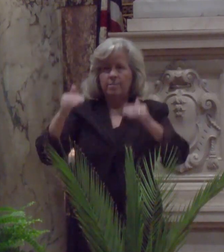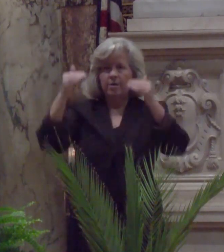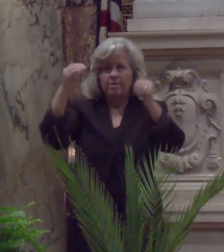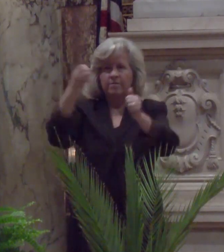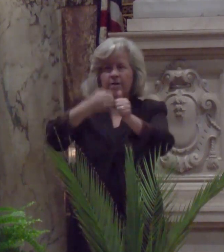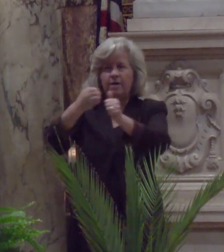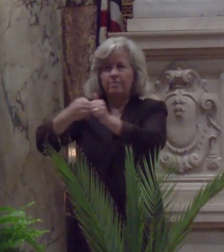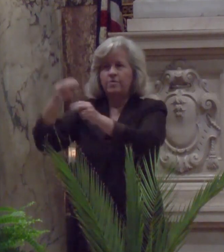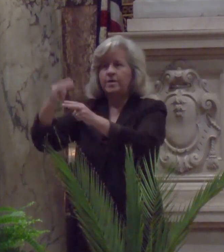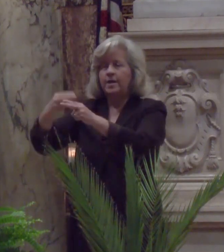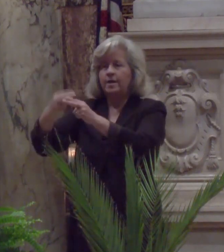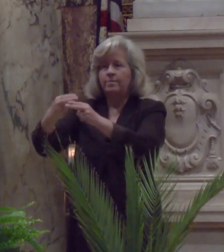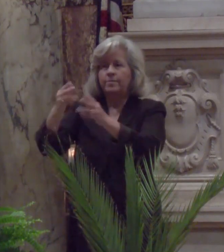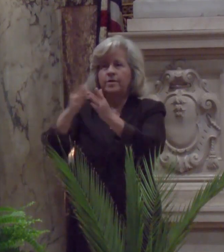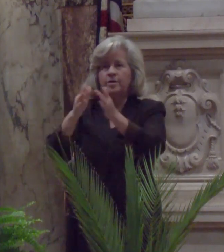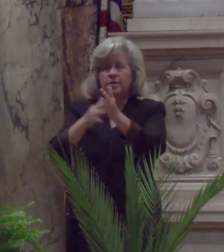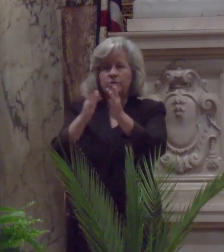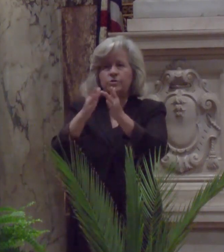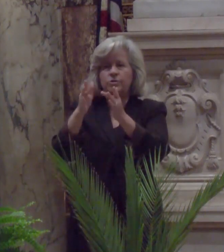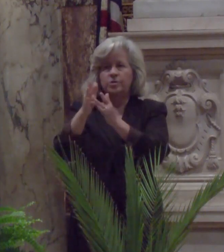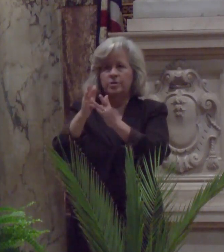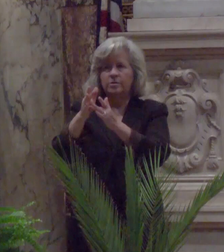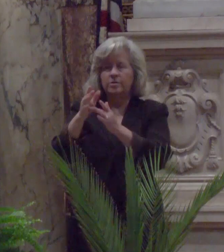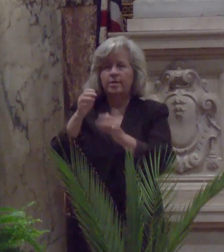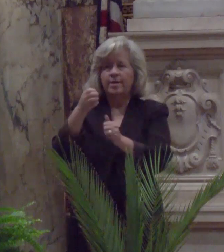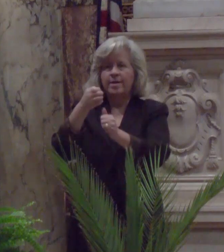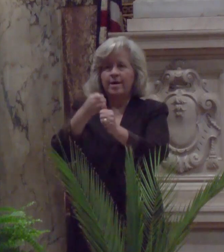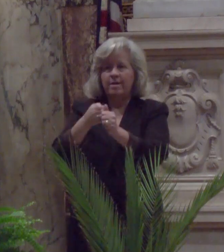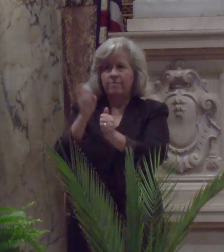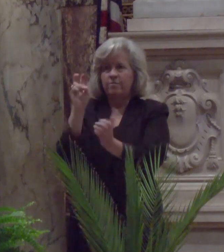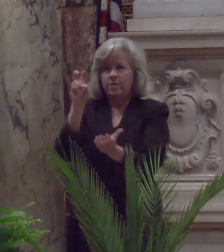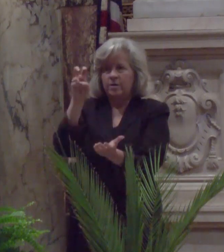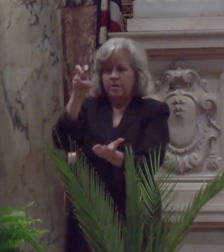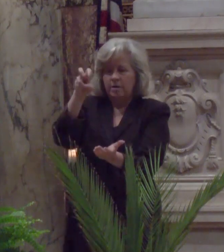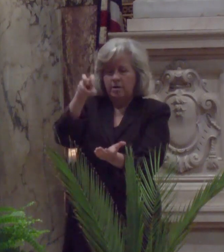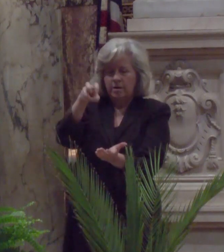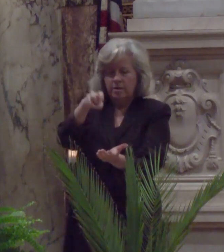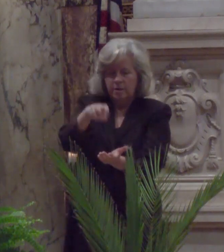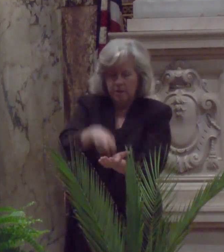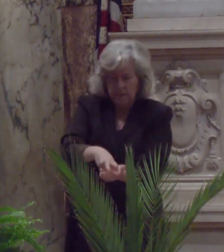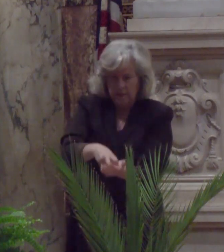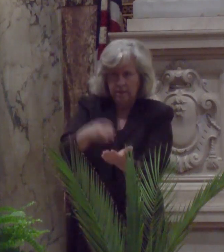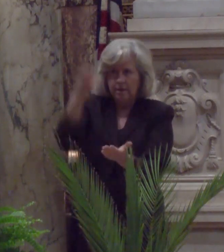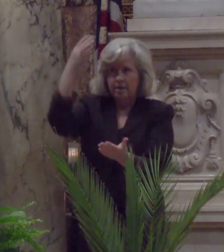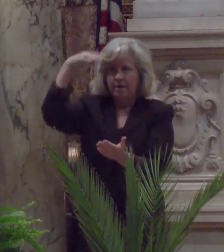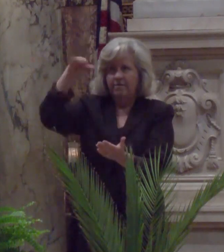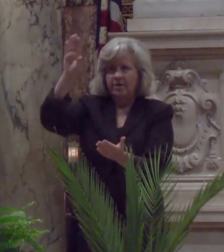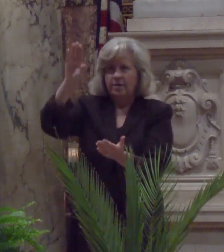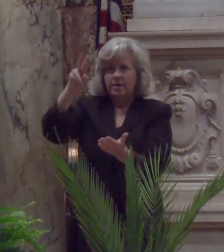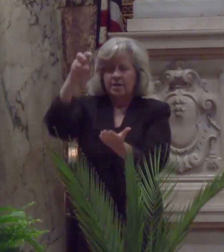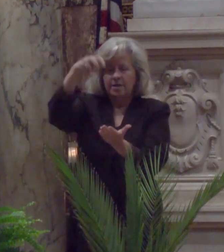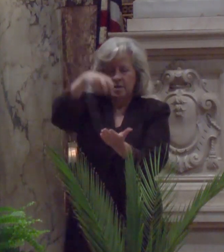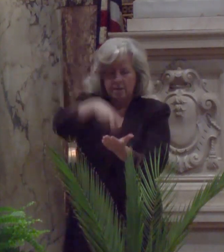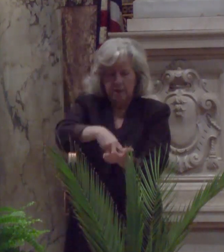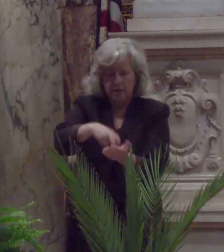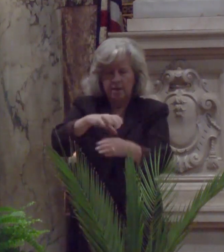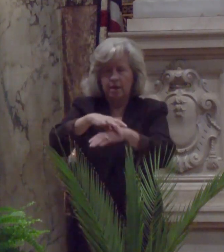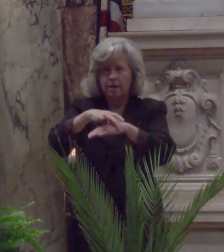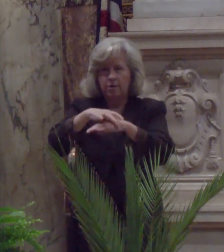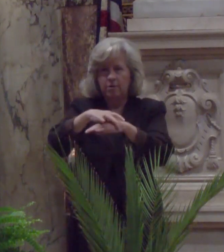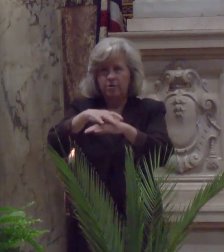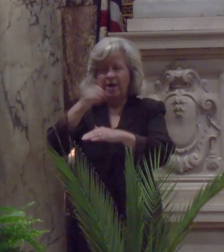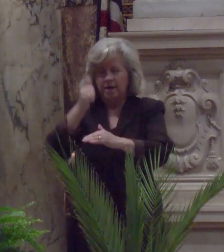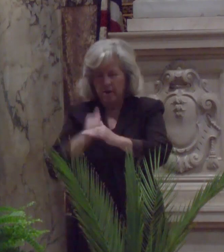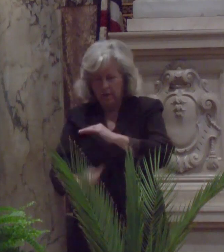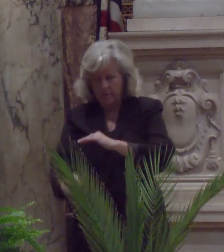at the name of Jesus every knee should bend, of those in heaven and on earth and under